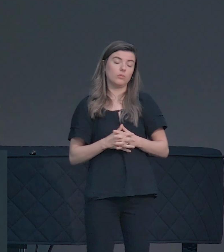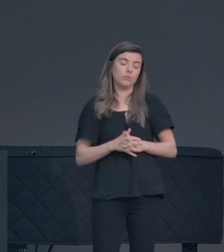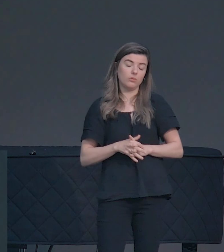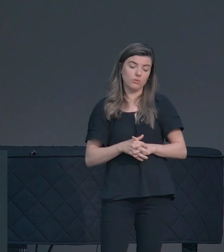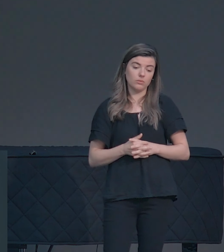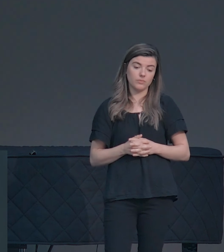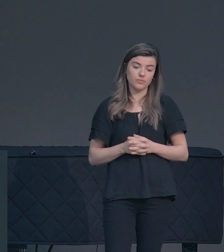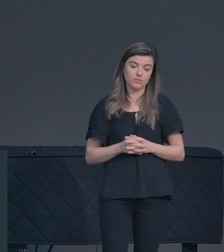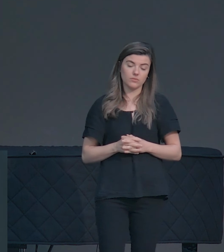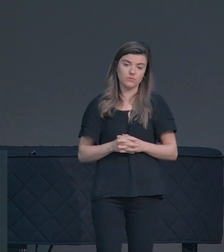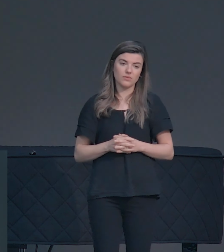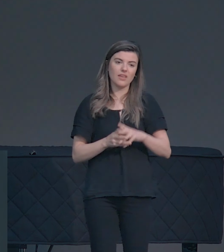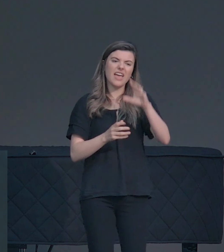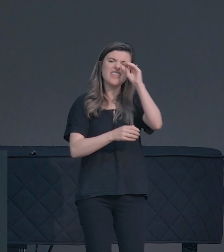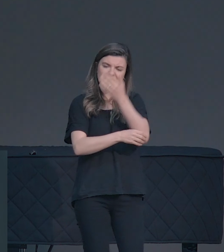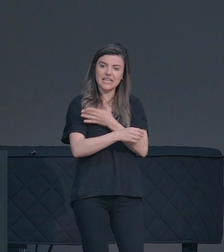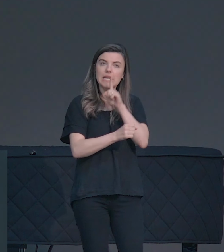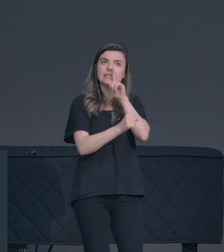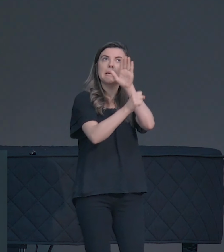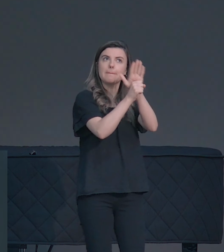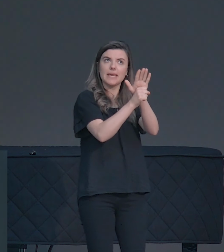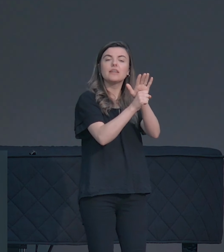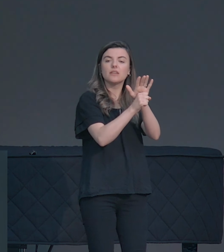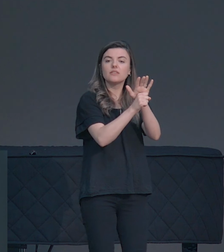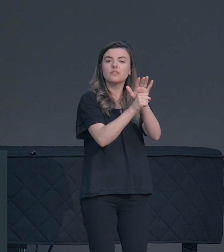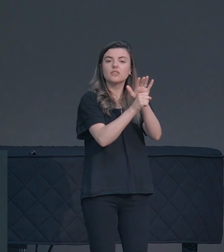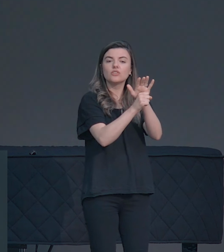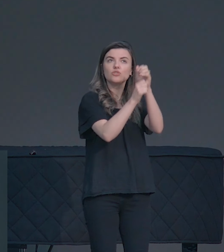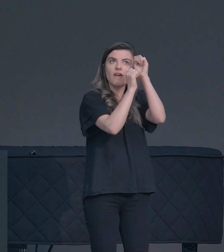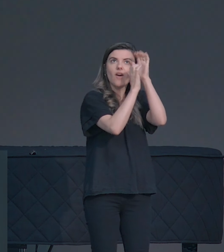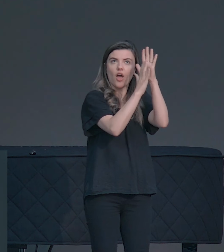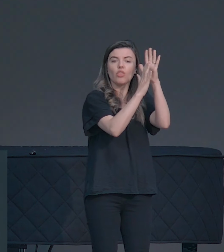And he's as committed to what God the Father wants